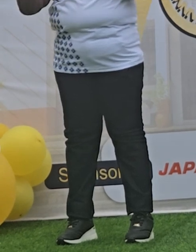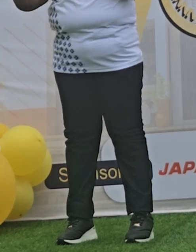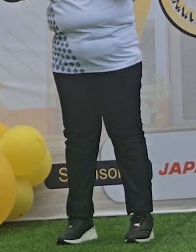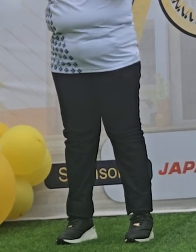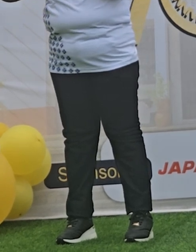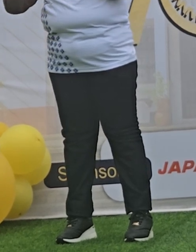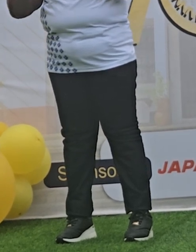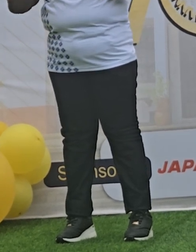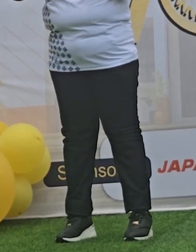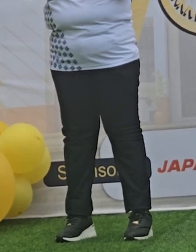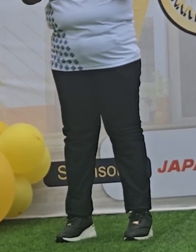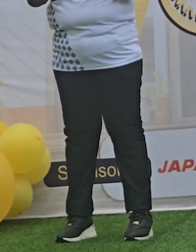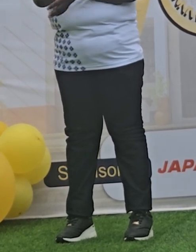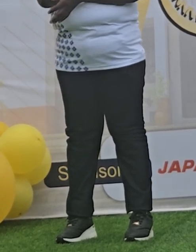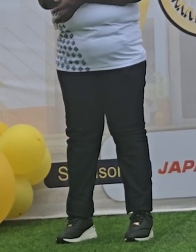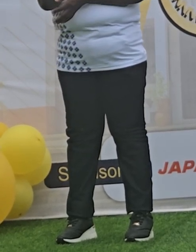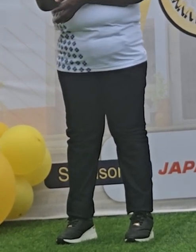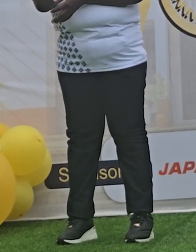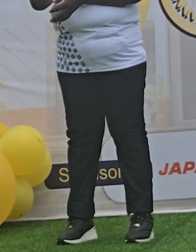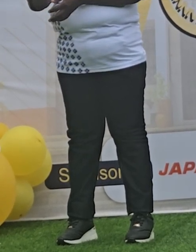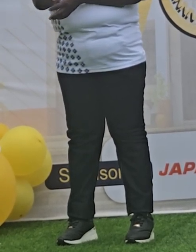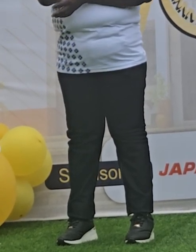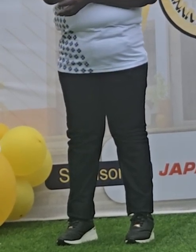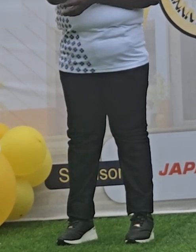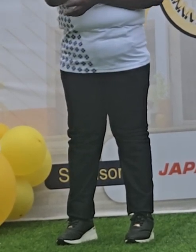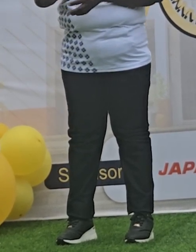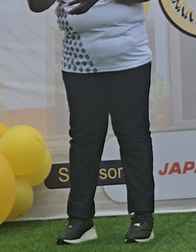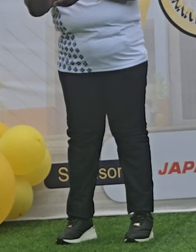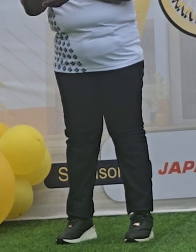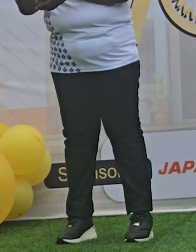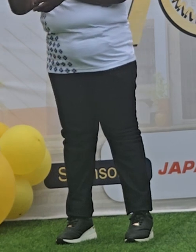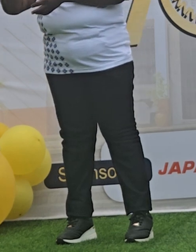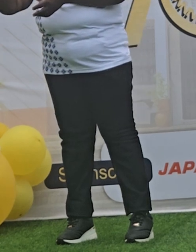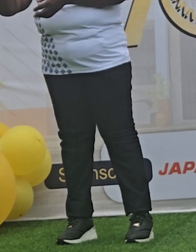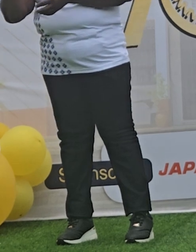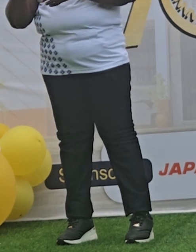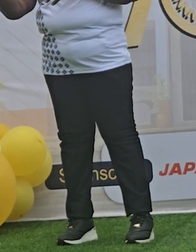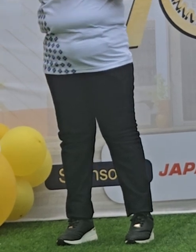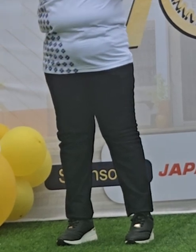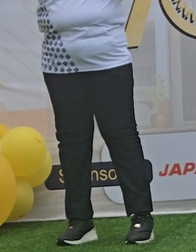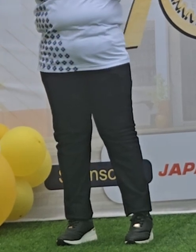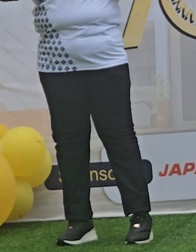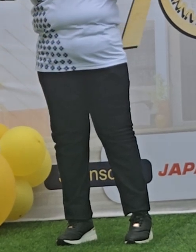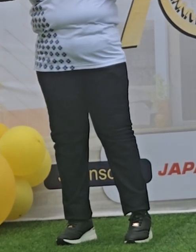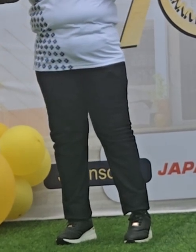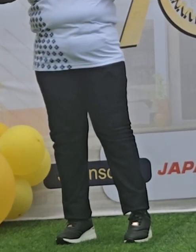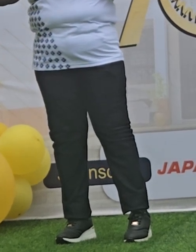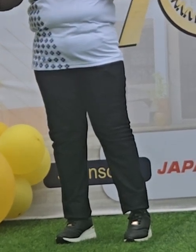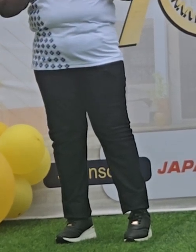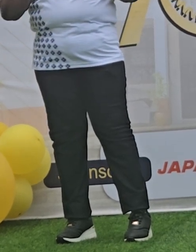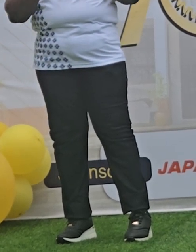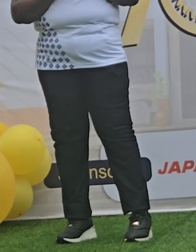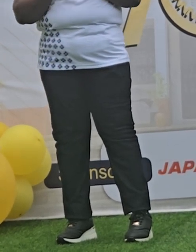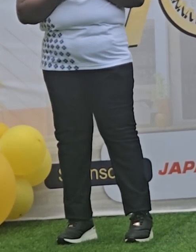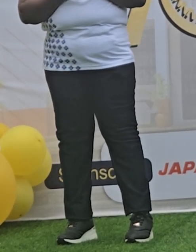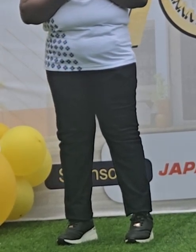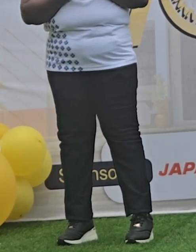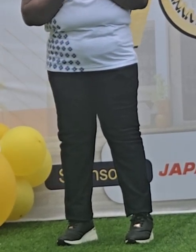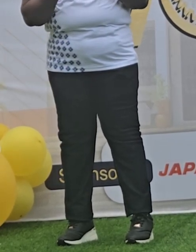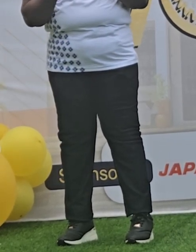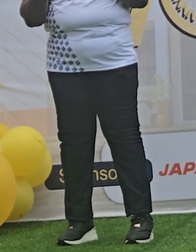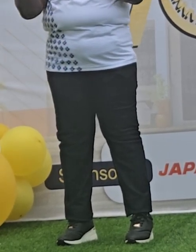mid 1960, 65, 66, they had come back. So they came back and